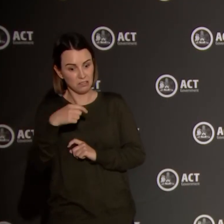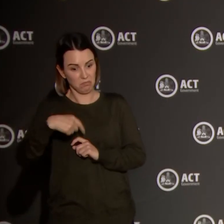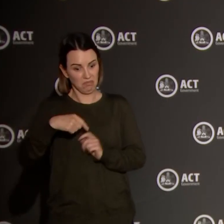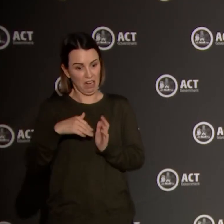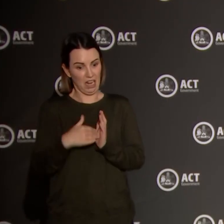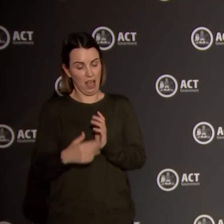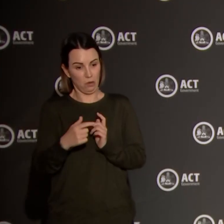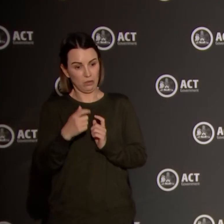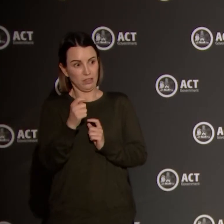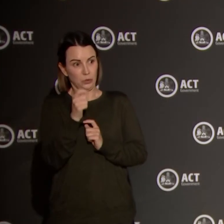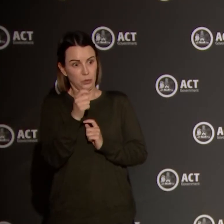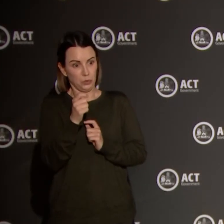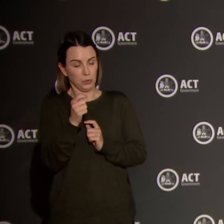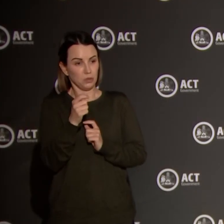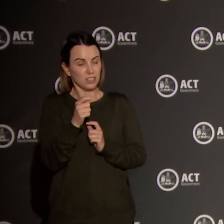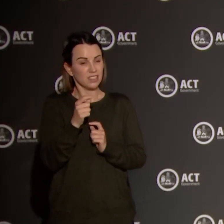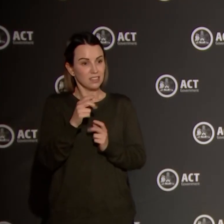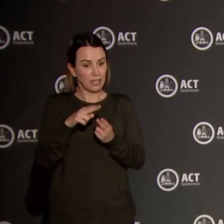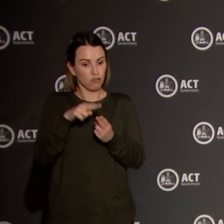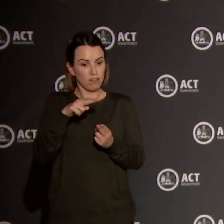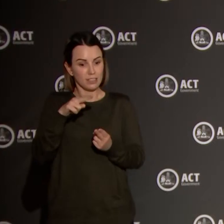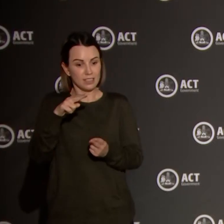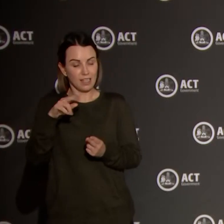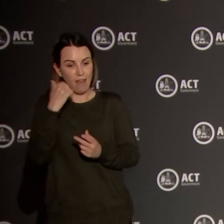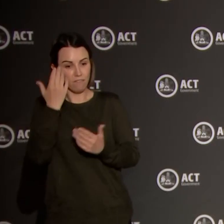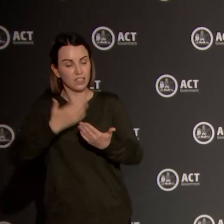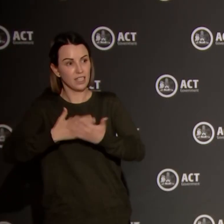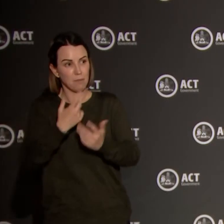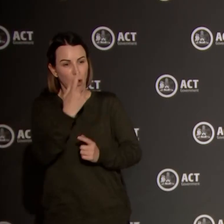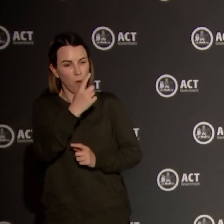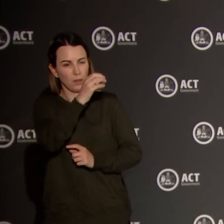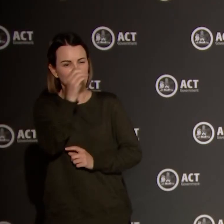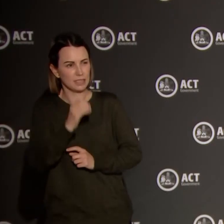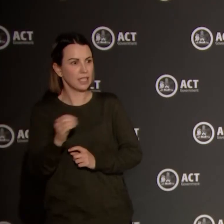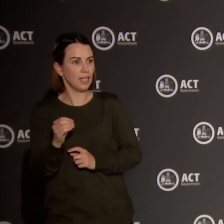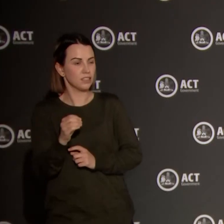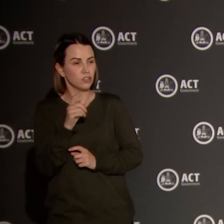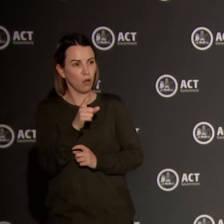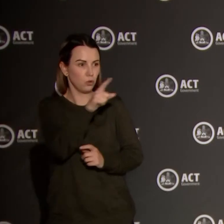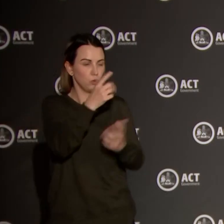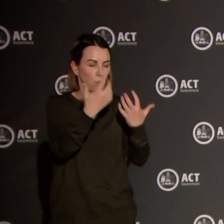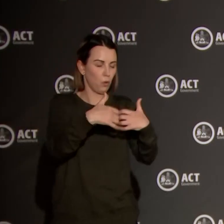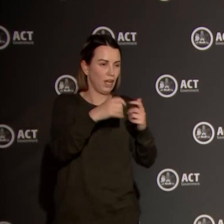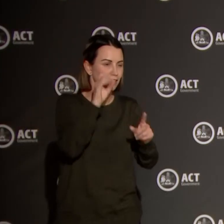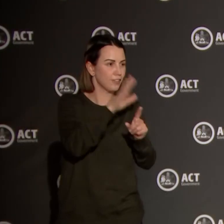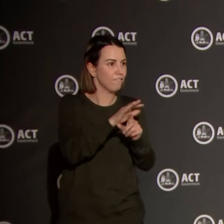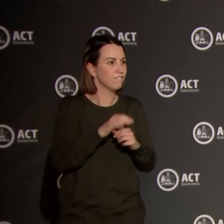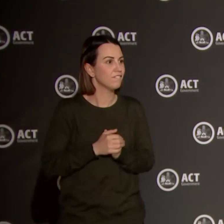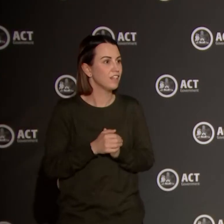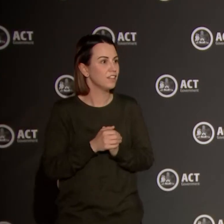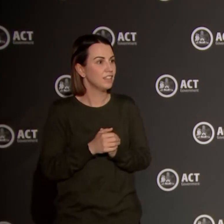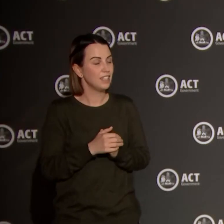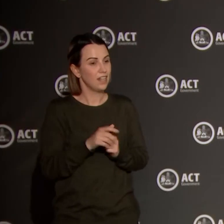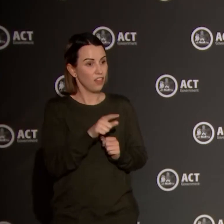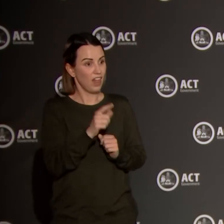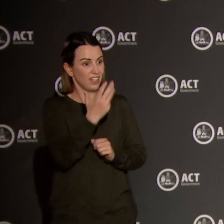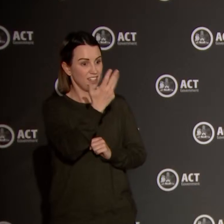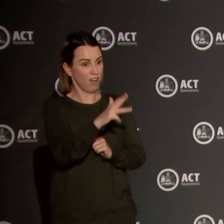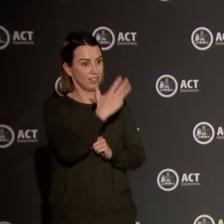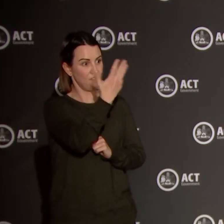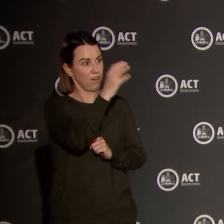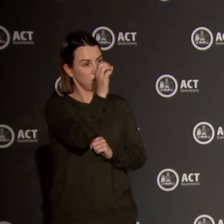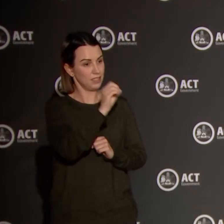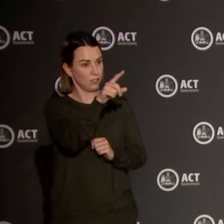up at close to 1% a day. So do your calculations on the basis of that. That 95%,